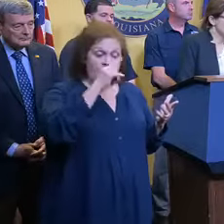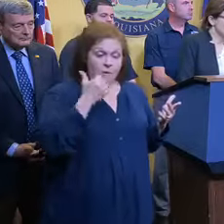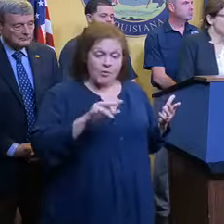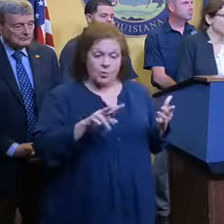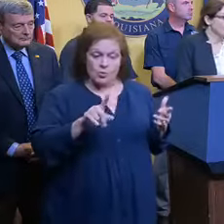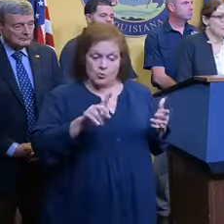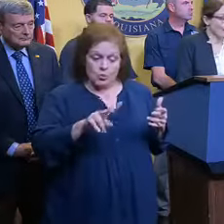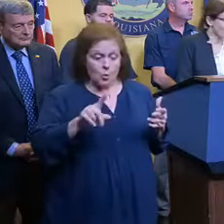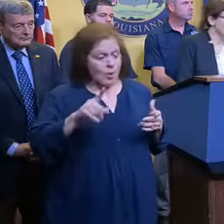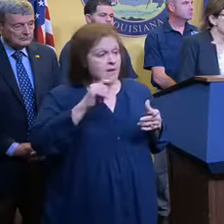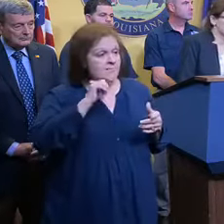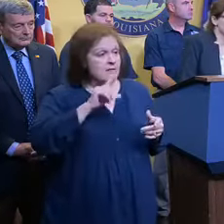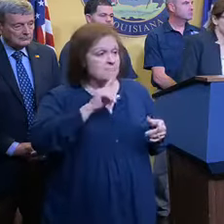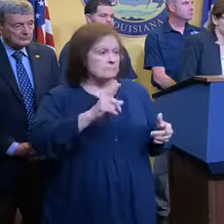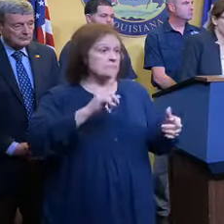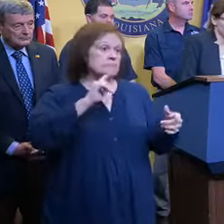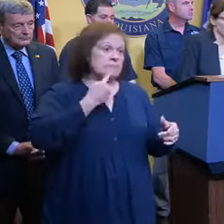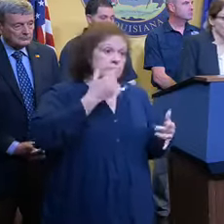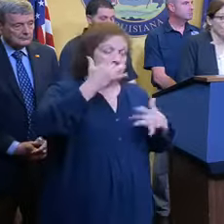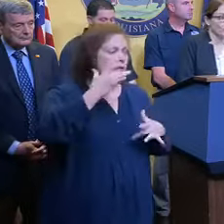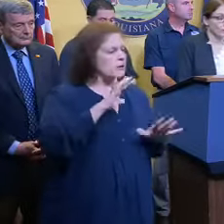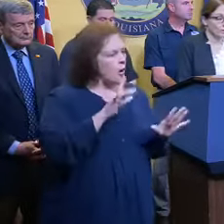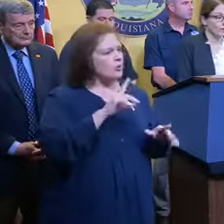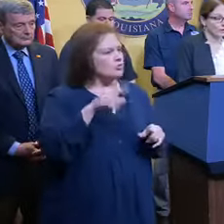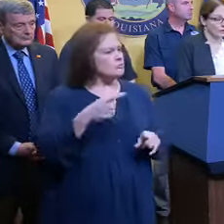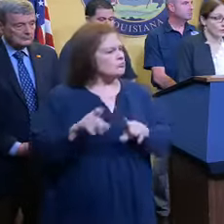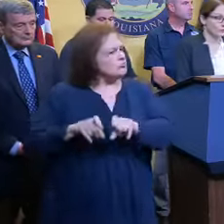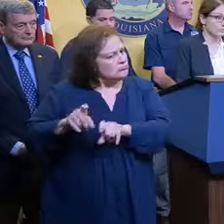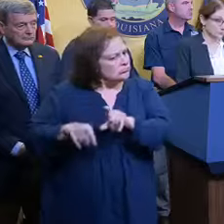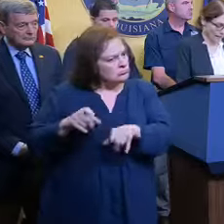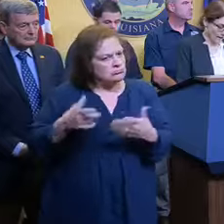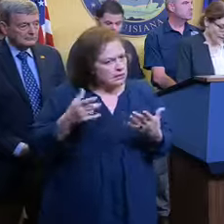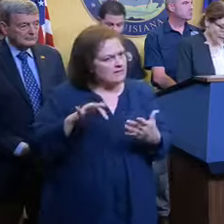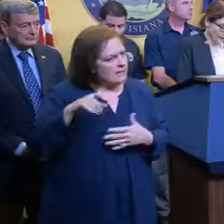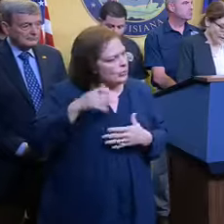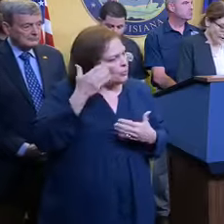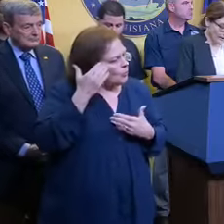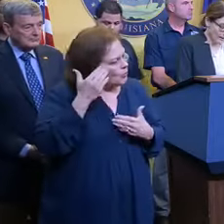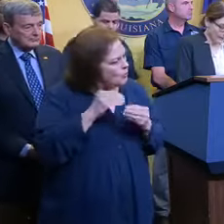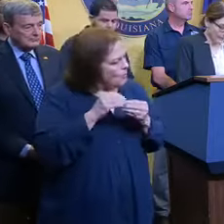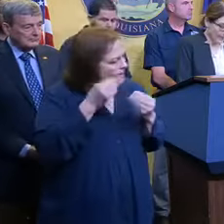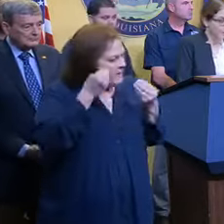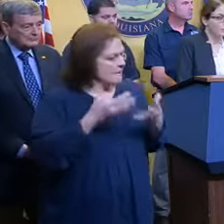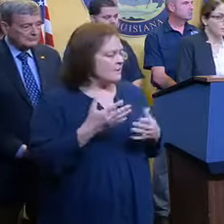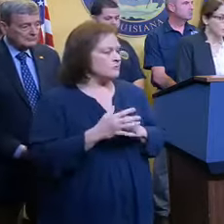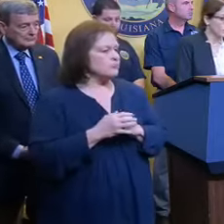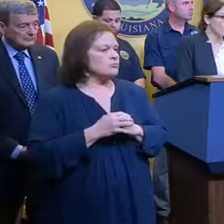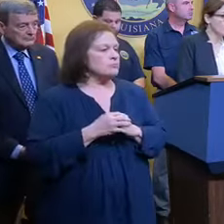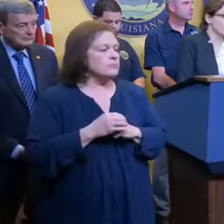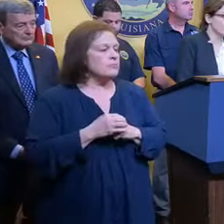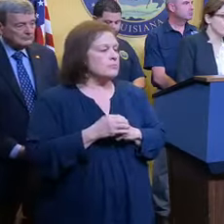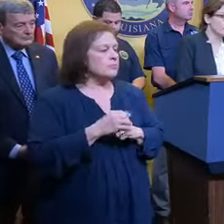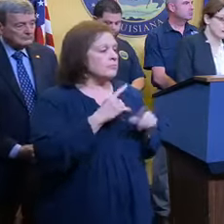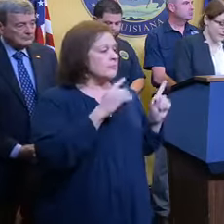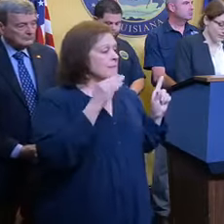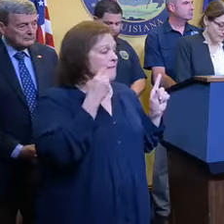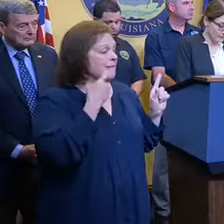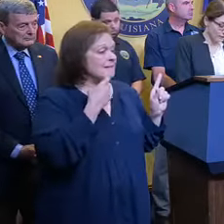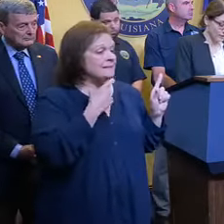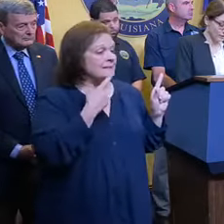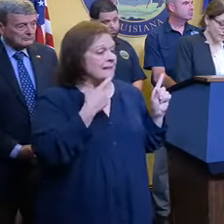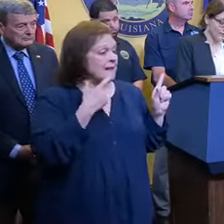this disease and about their potential concerns, so we would encourage you to do that. As Mayor Cantrell has said,